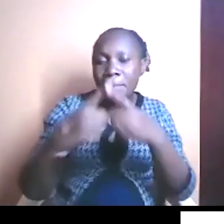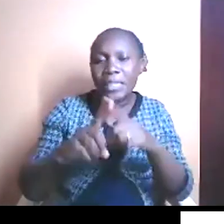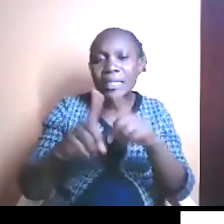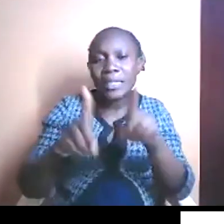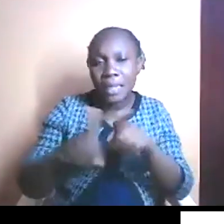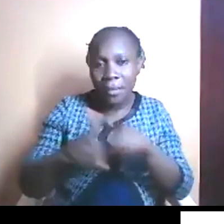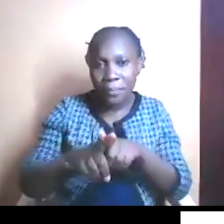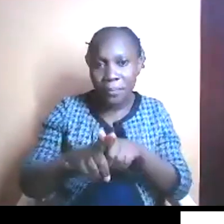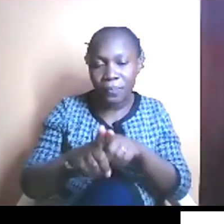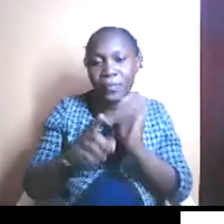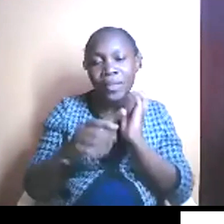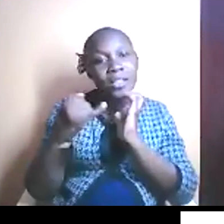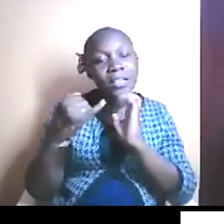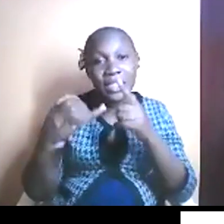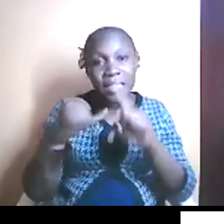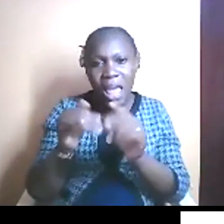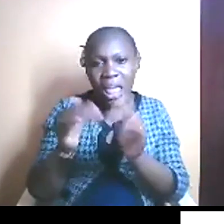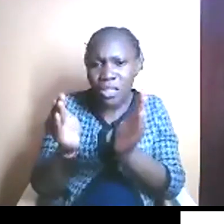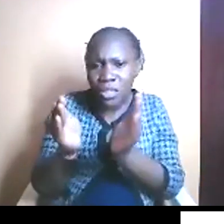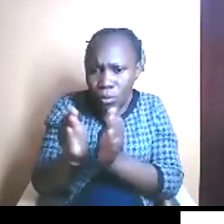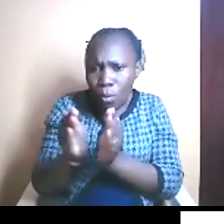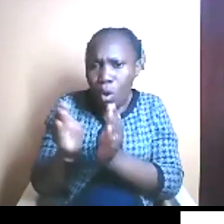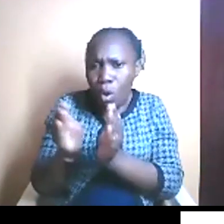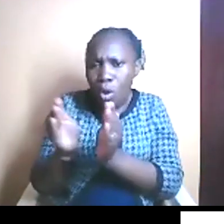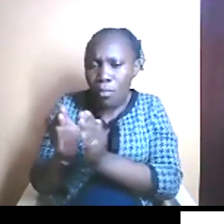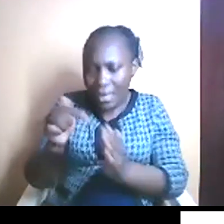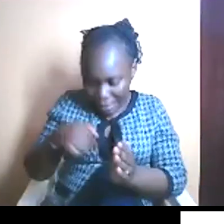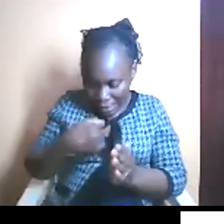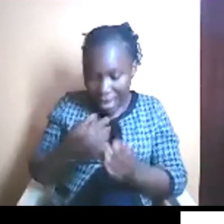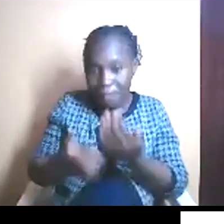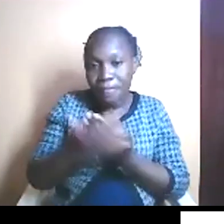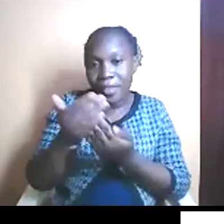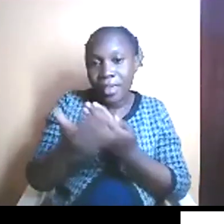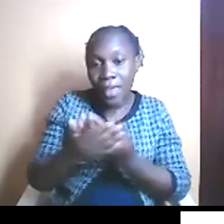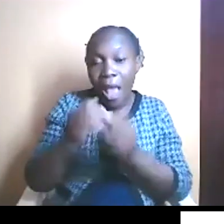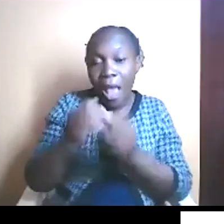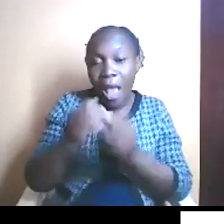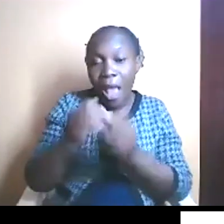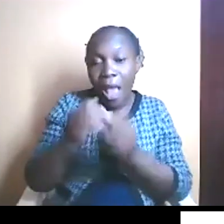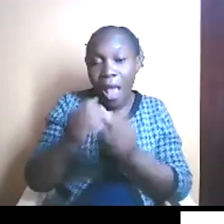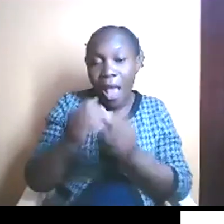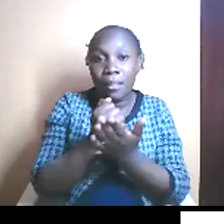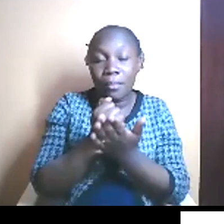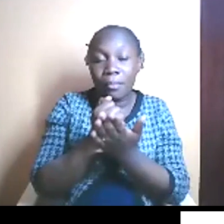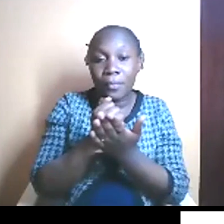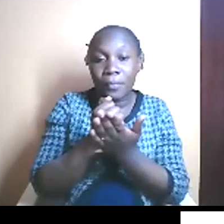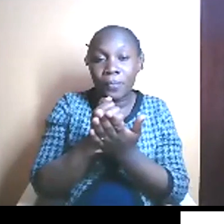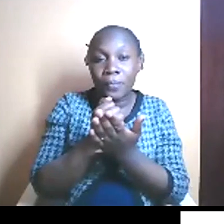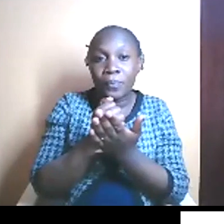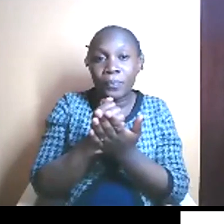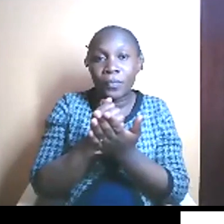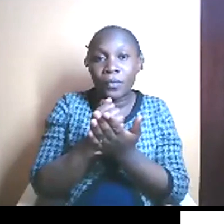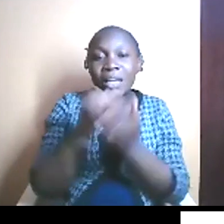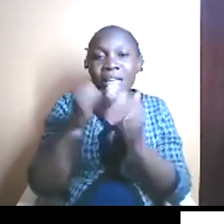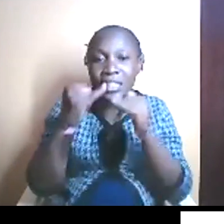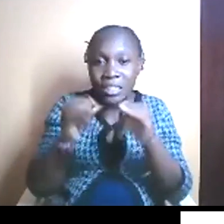small self-care rituals will help you. So remember, we talked about rituals earlier. So you want to